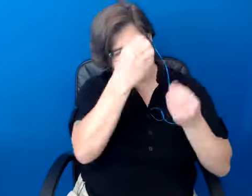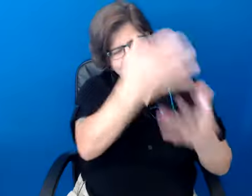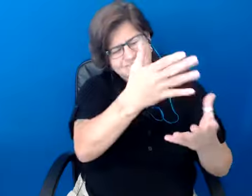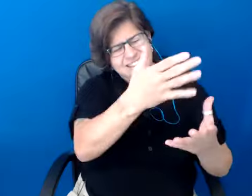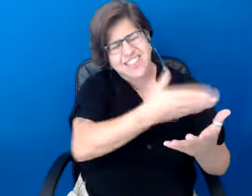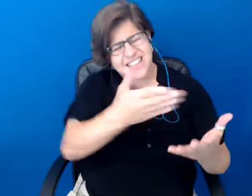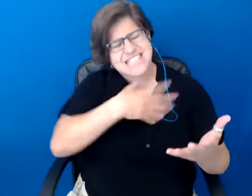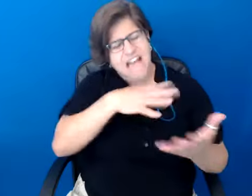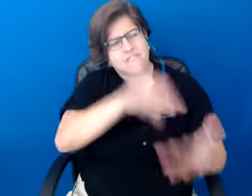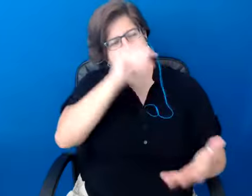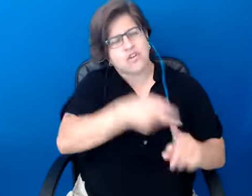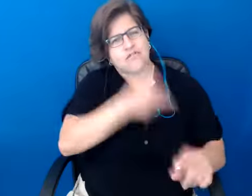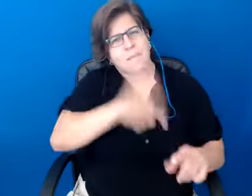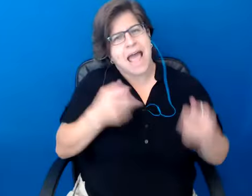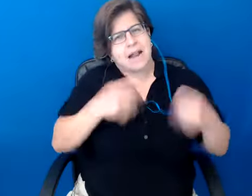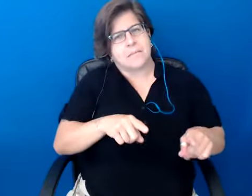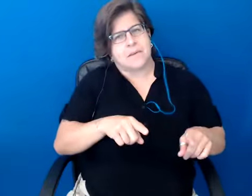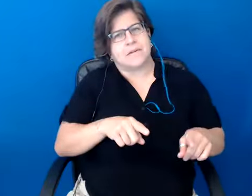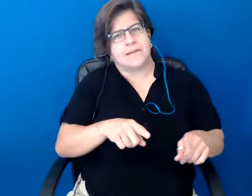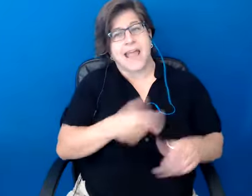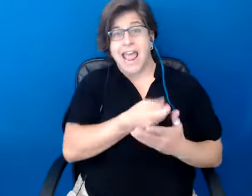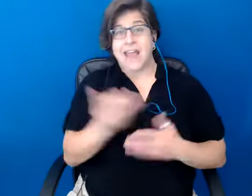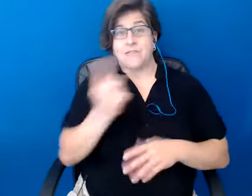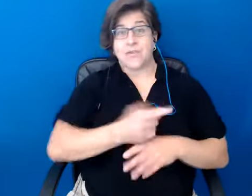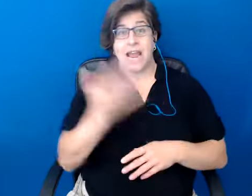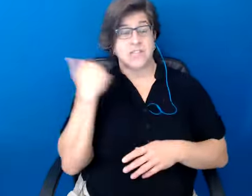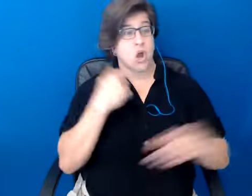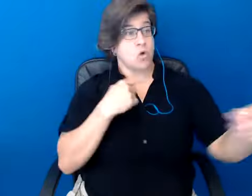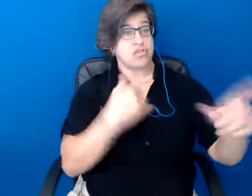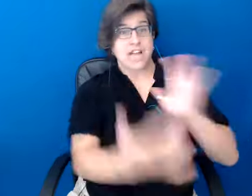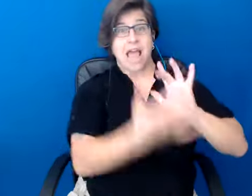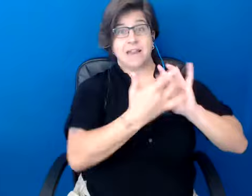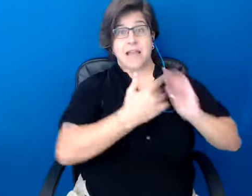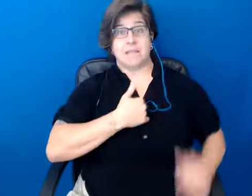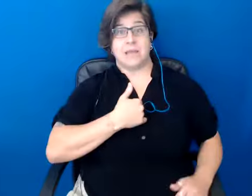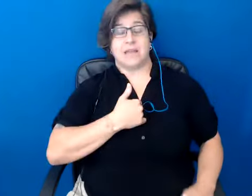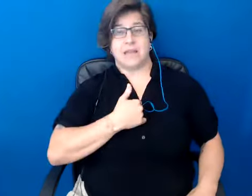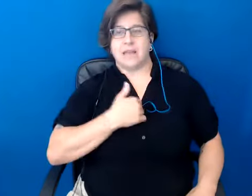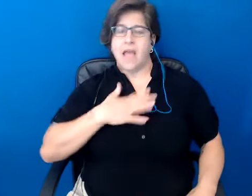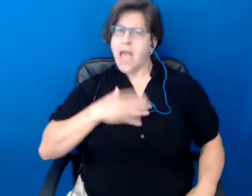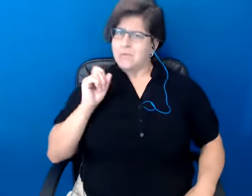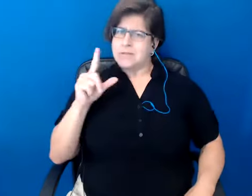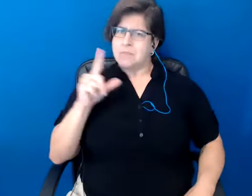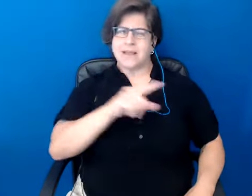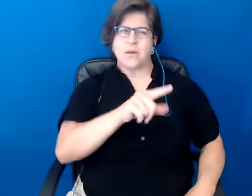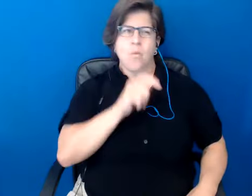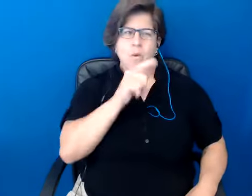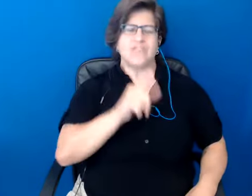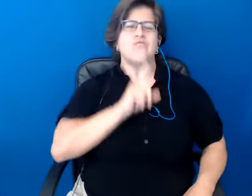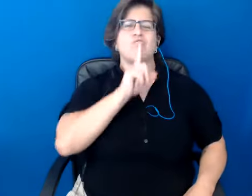with her my learnings from that incident. And I got a call from her a couple of weeks ago. And to my surprise,